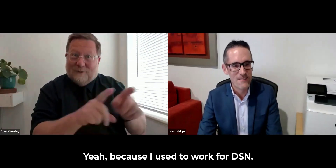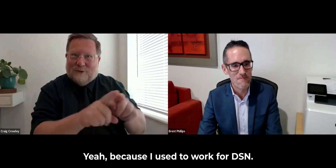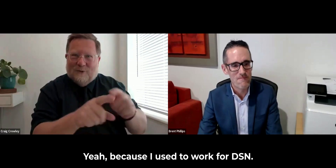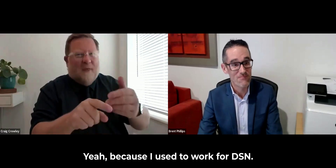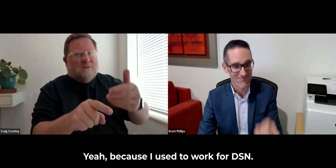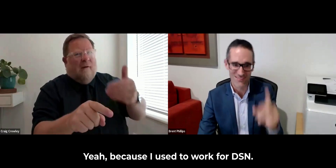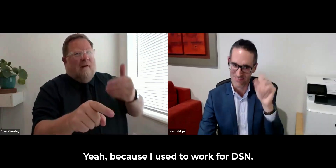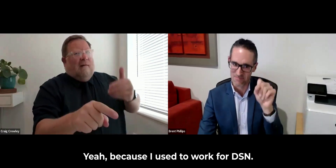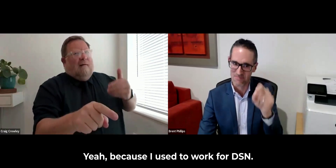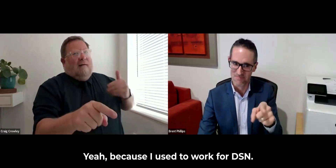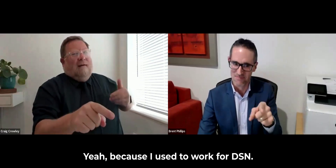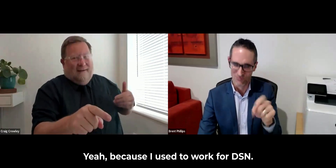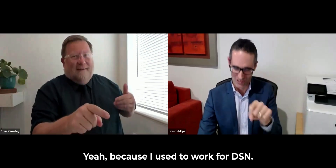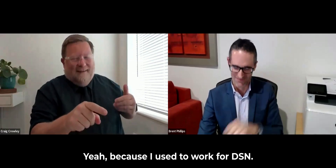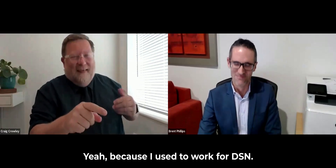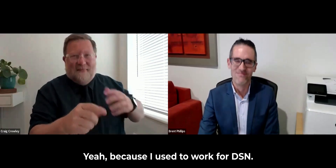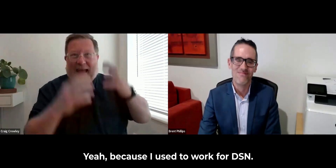Yeah, because I used to work for DSN.